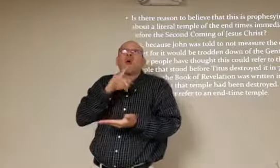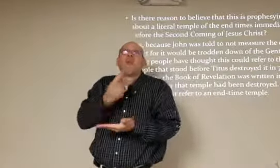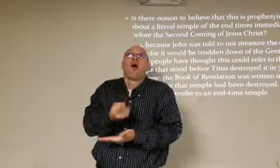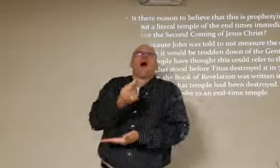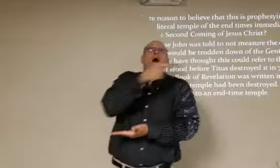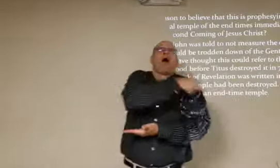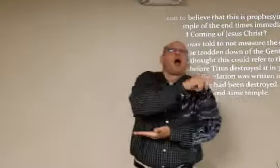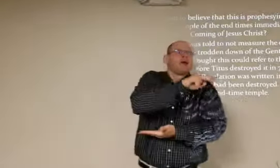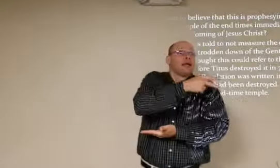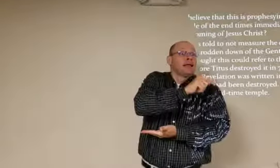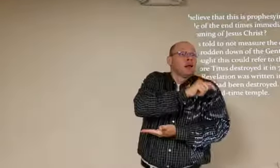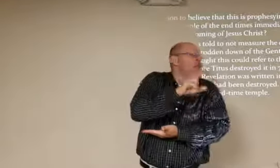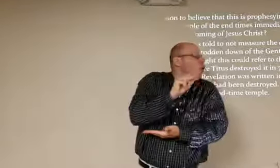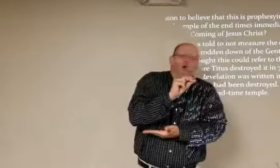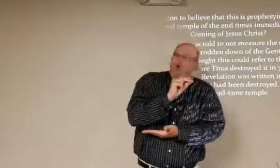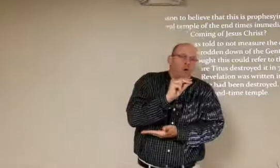this Revelation.